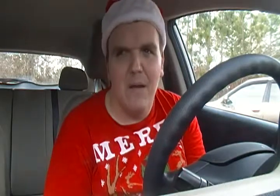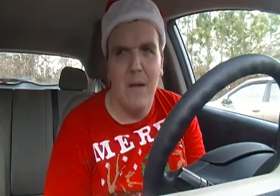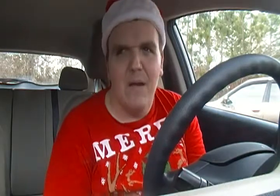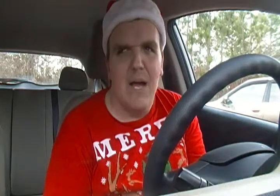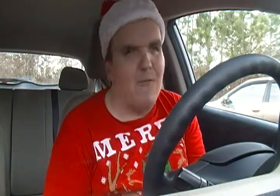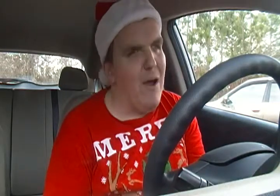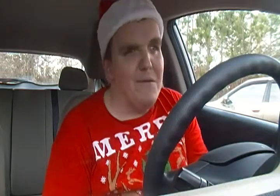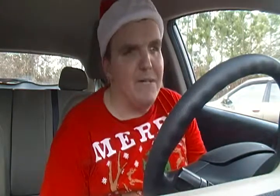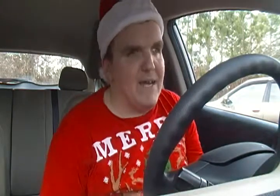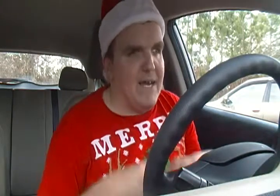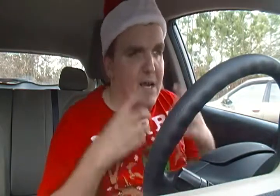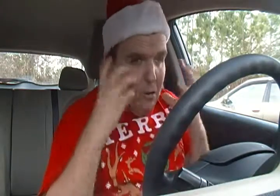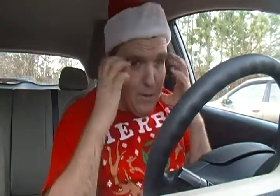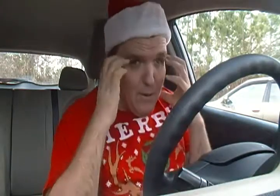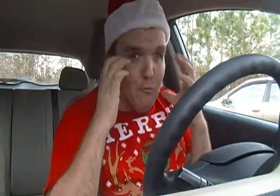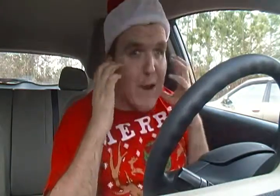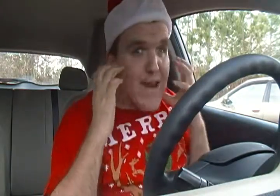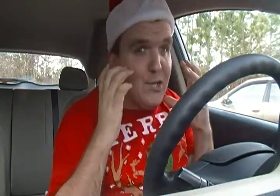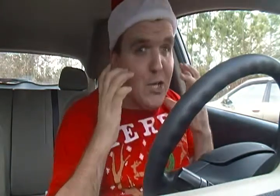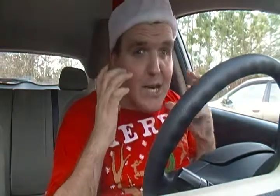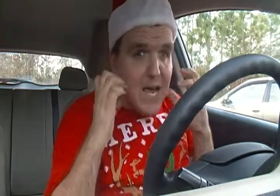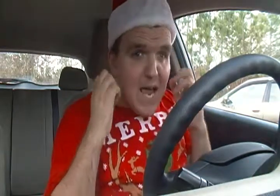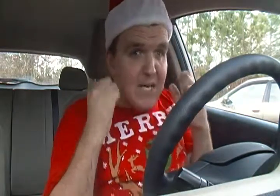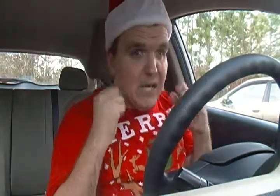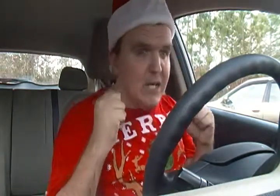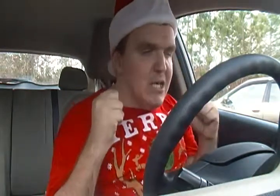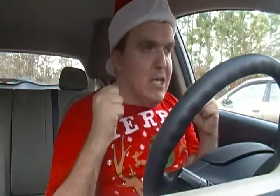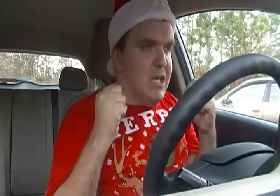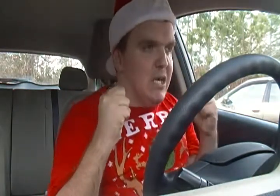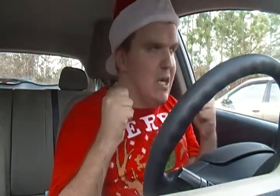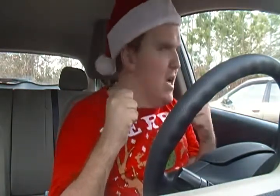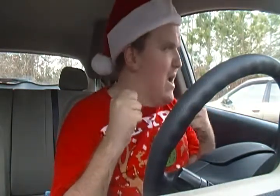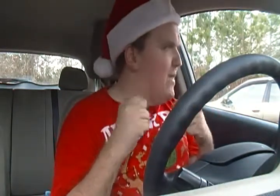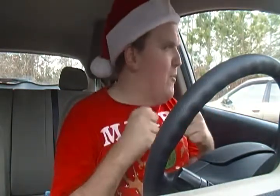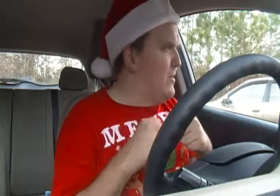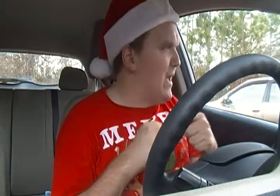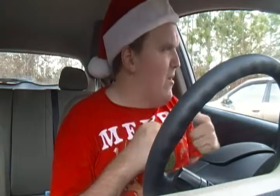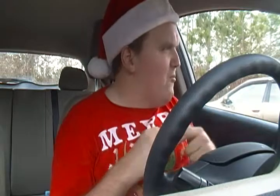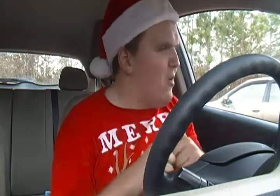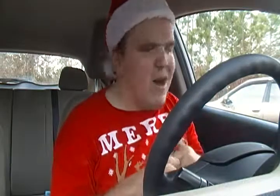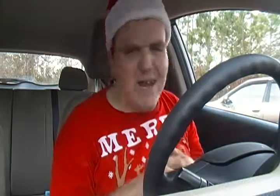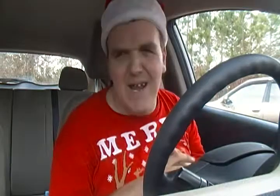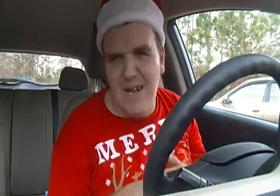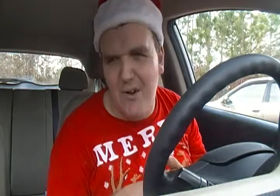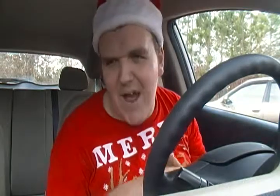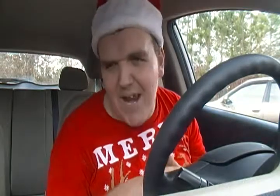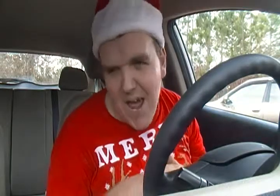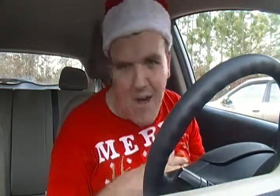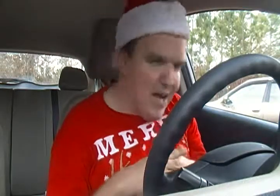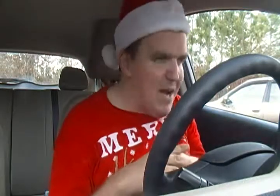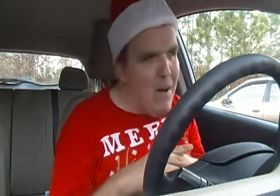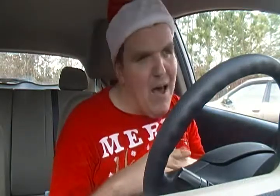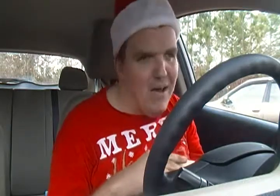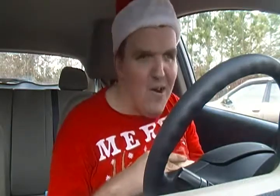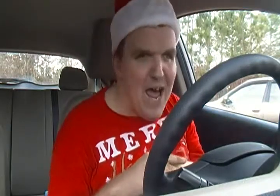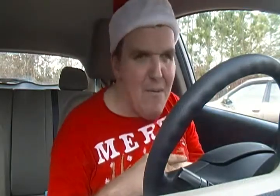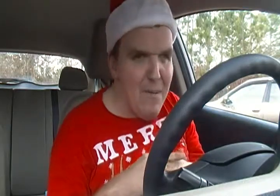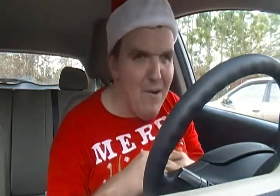and ralphie's like getting all up in rage and he's like and then the bull's like what are you gonna cry now come on cry baby